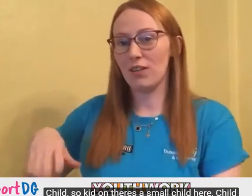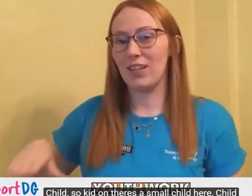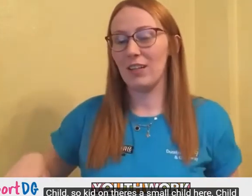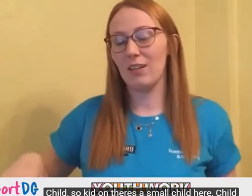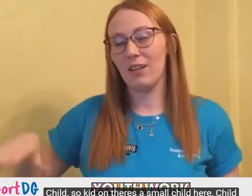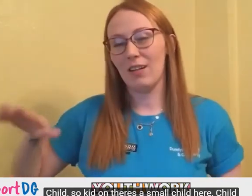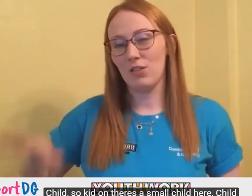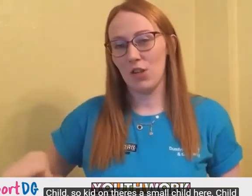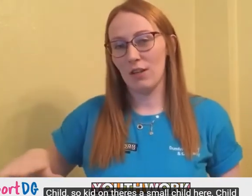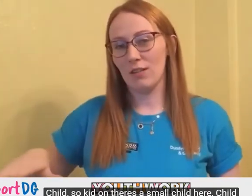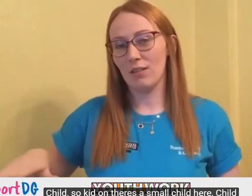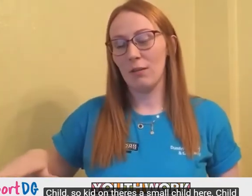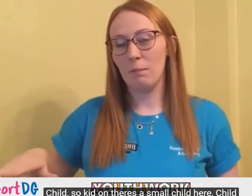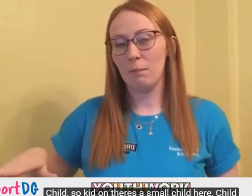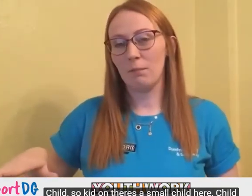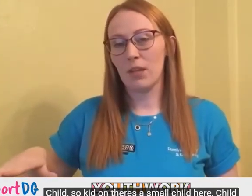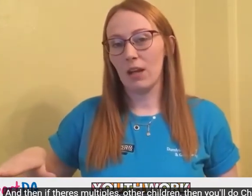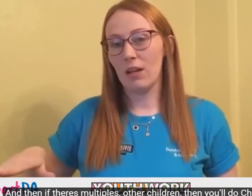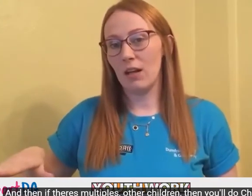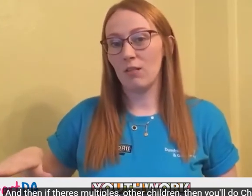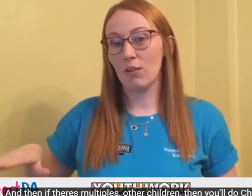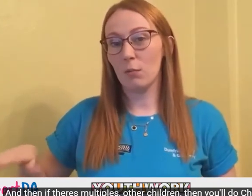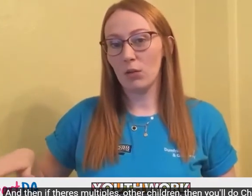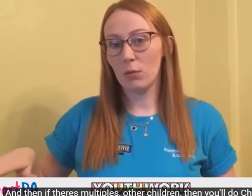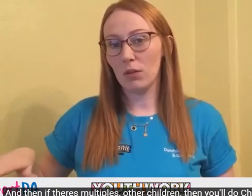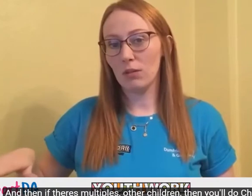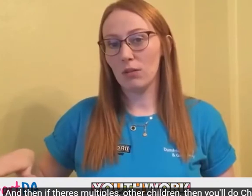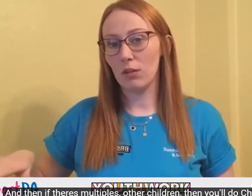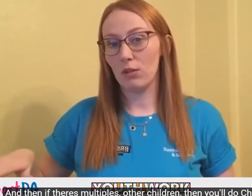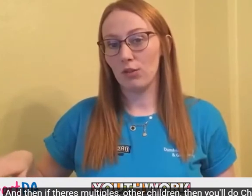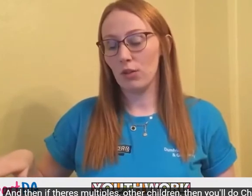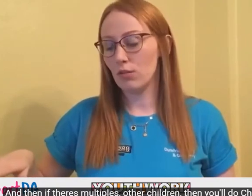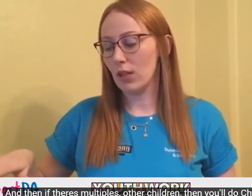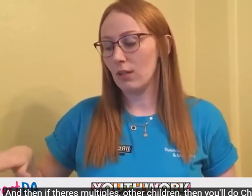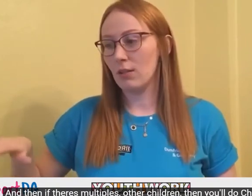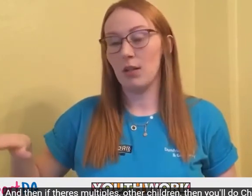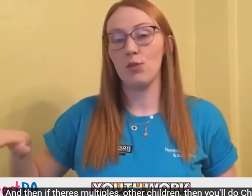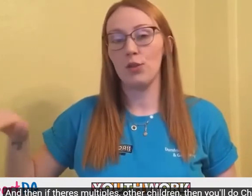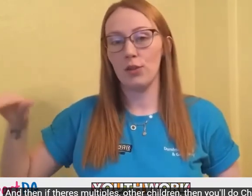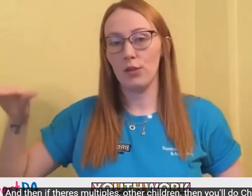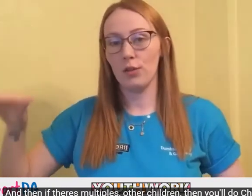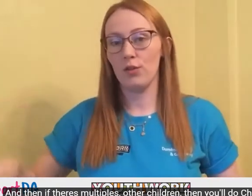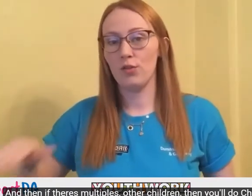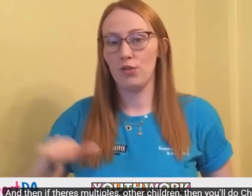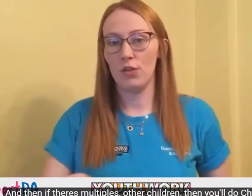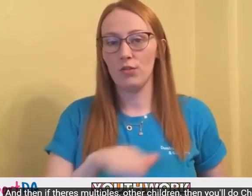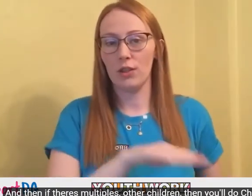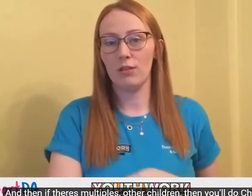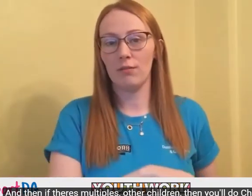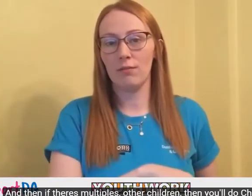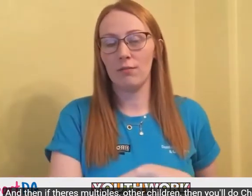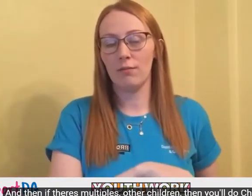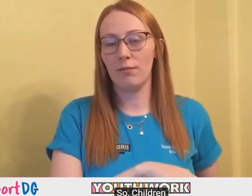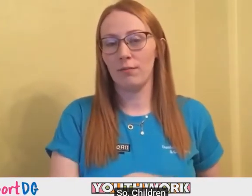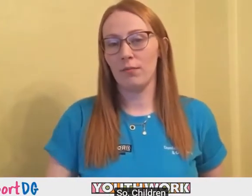here, child. And then if there's multiples, so there's children, then you'll do children.